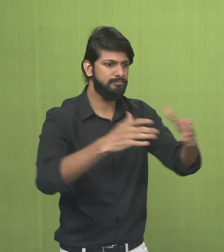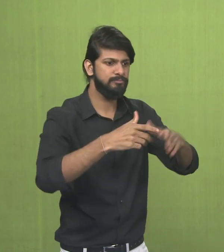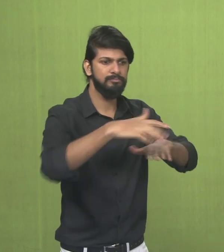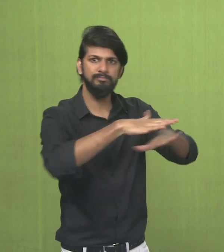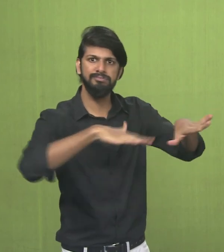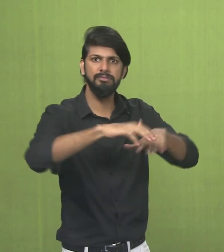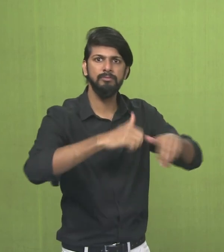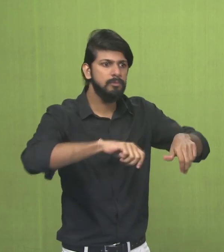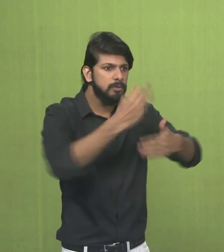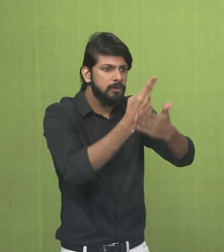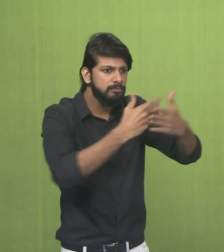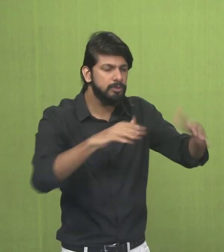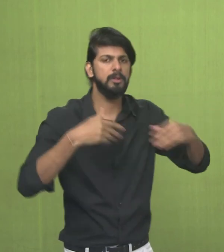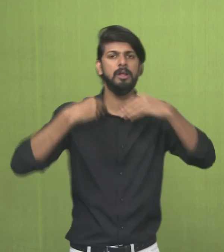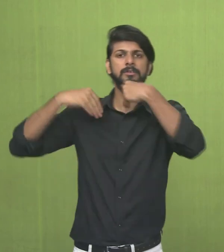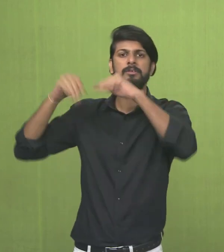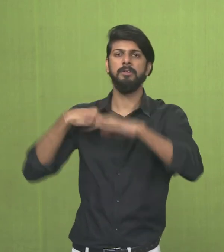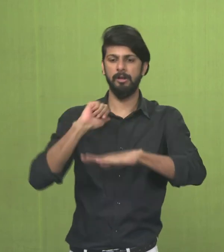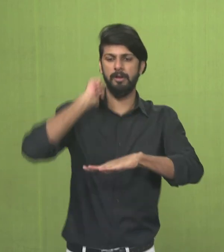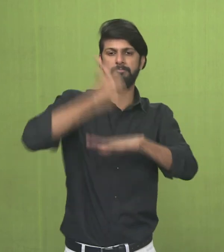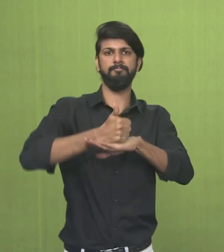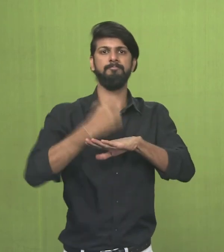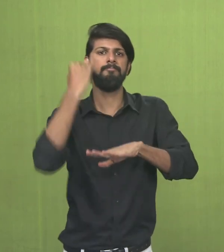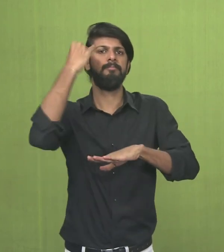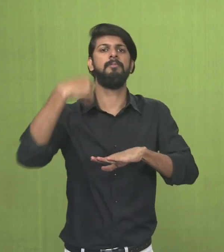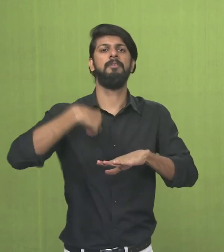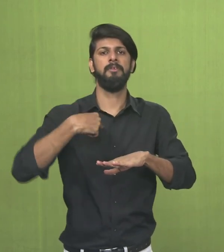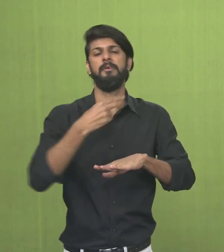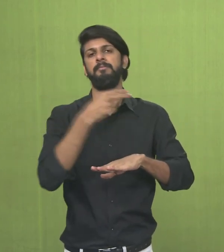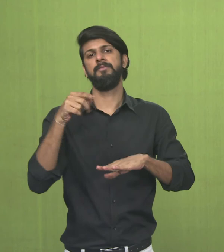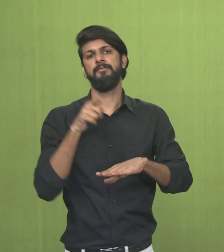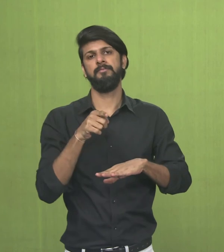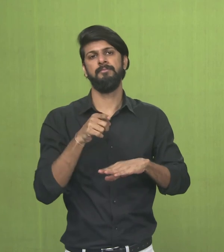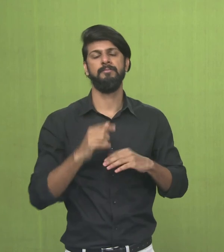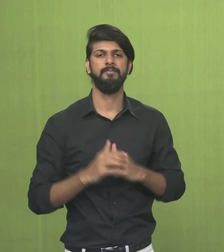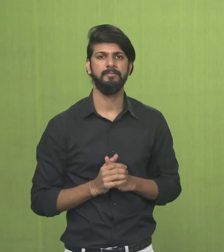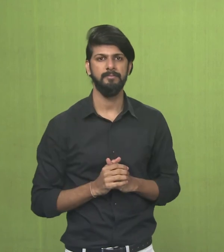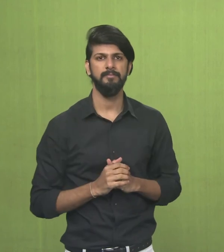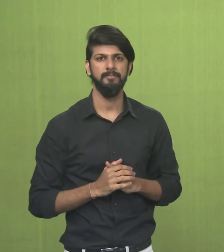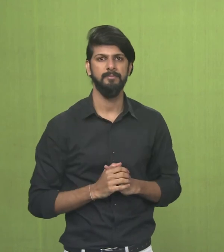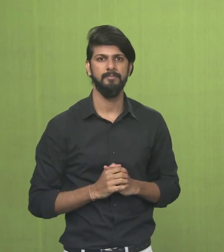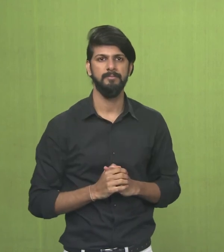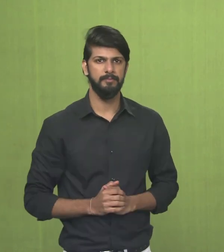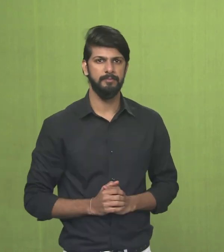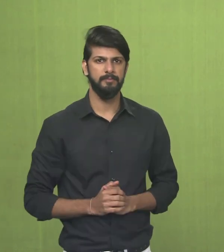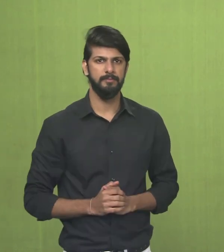And the second is to establish or create, to carve an own niche if you establish something.